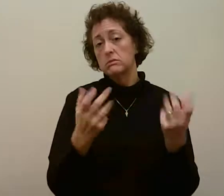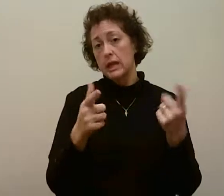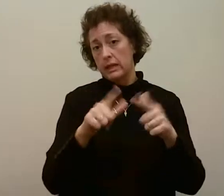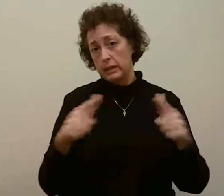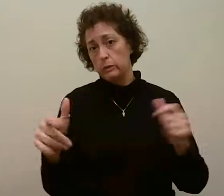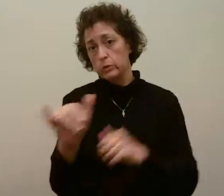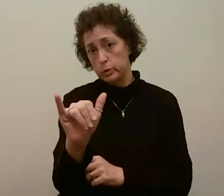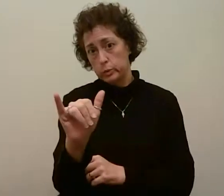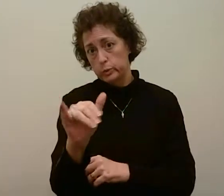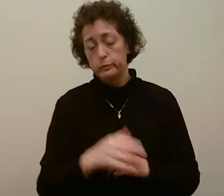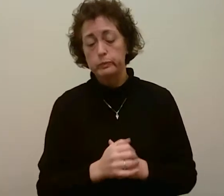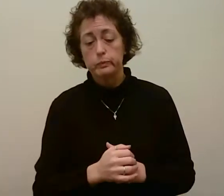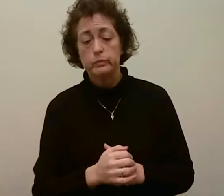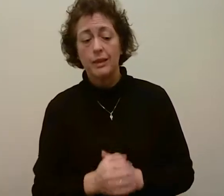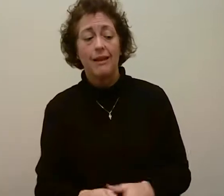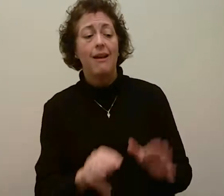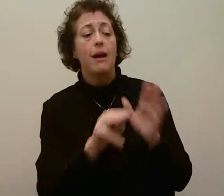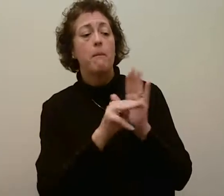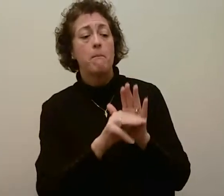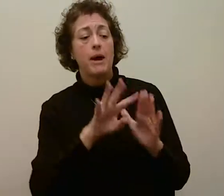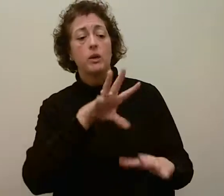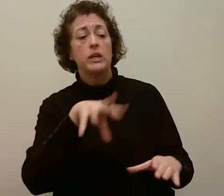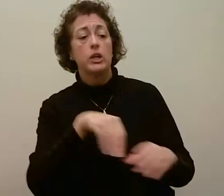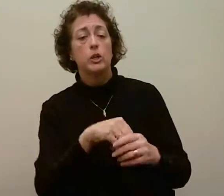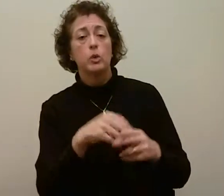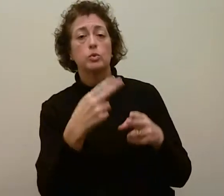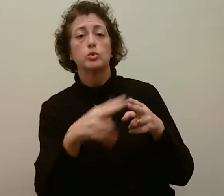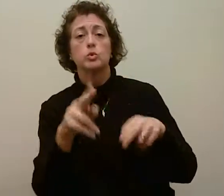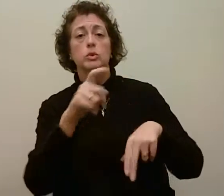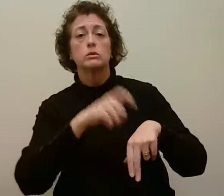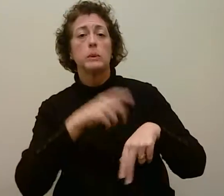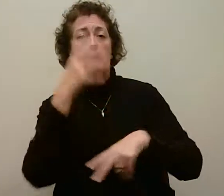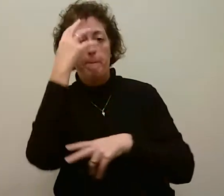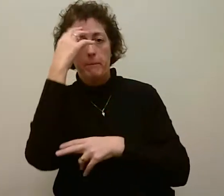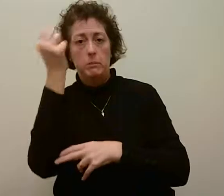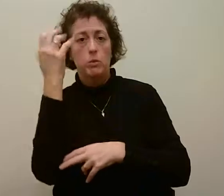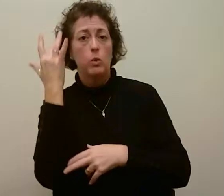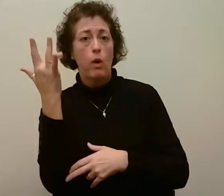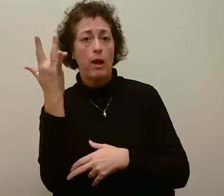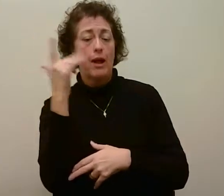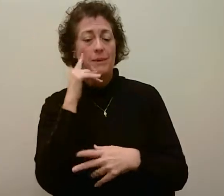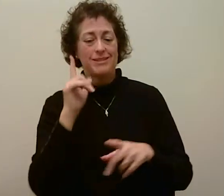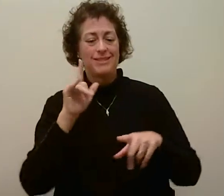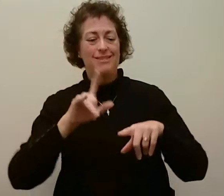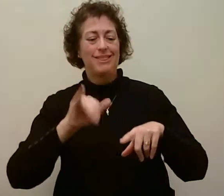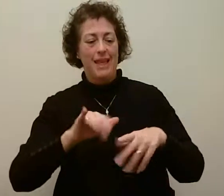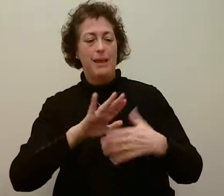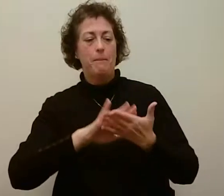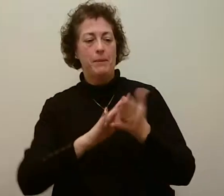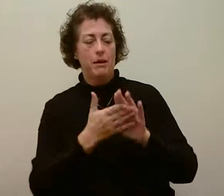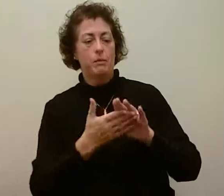model also incorporates your short-term memory because it becomes the basis for your semantic memory, your meaning